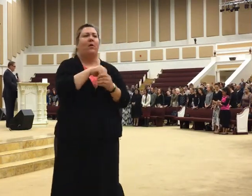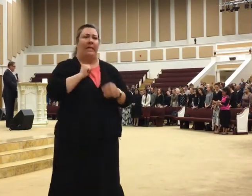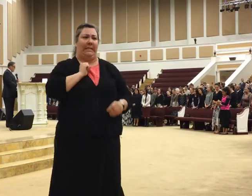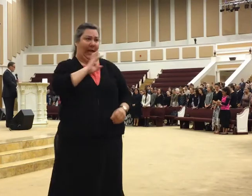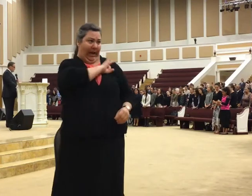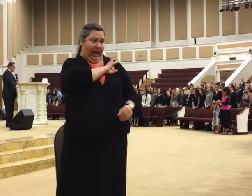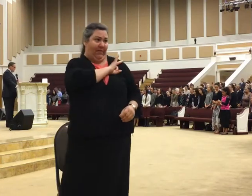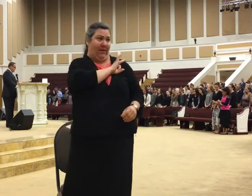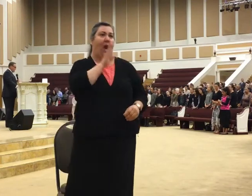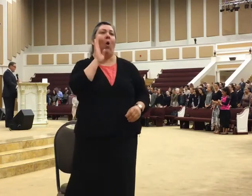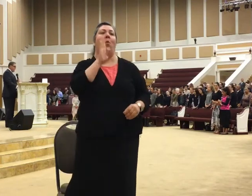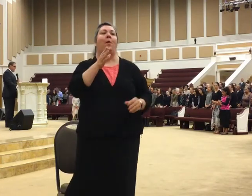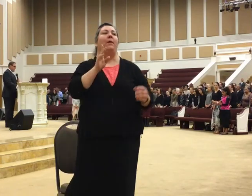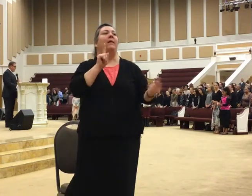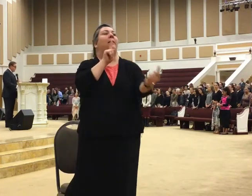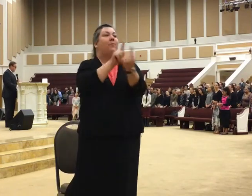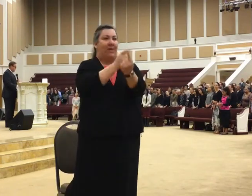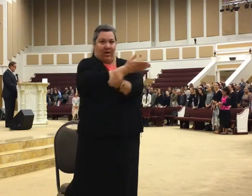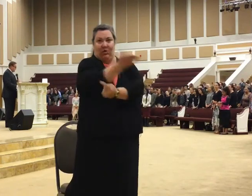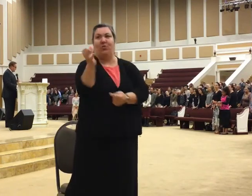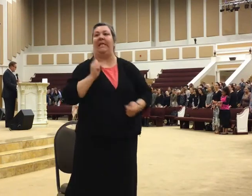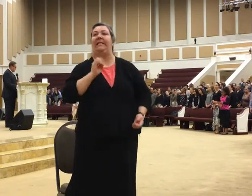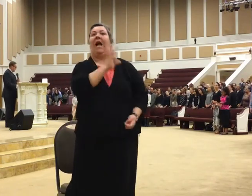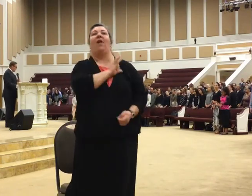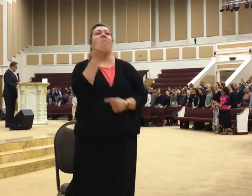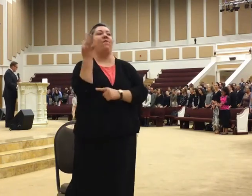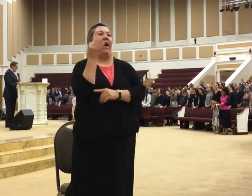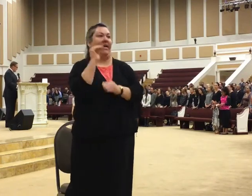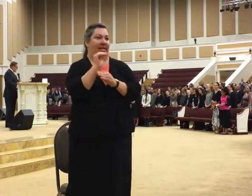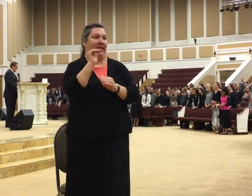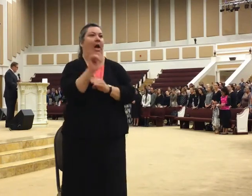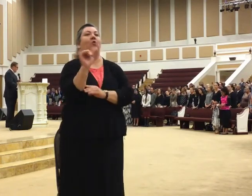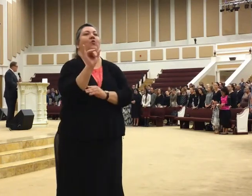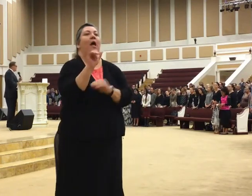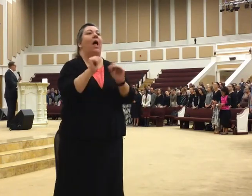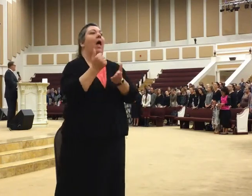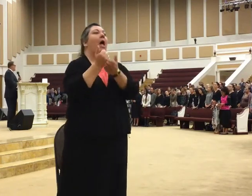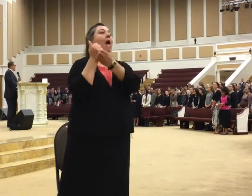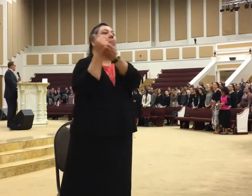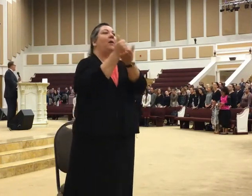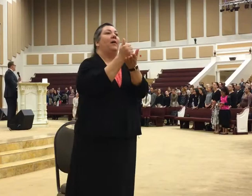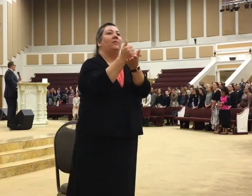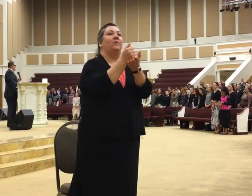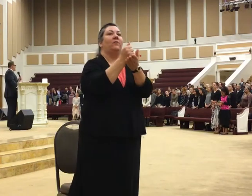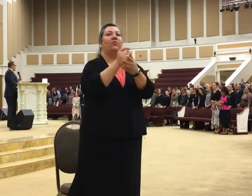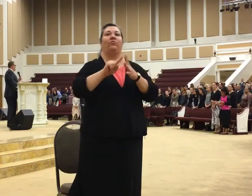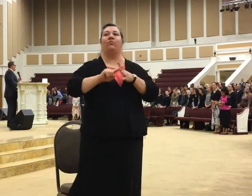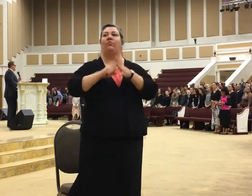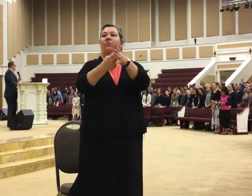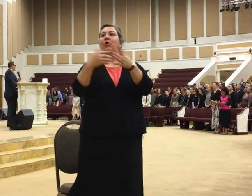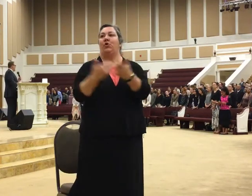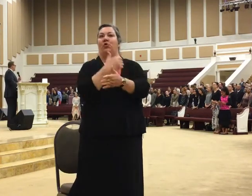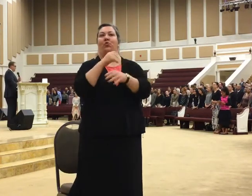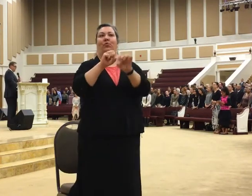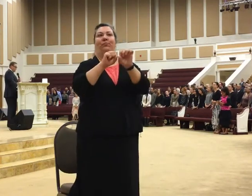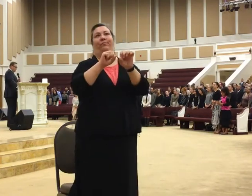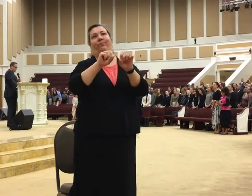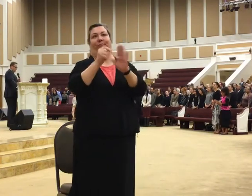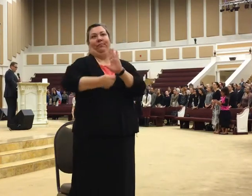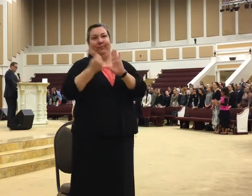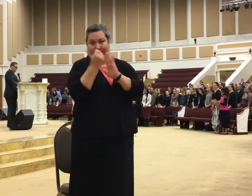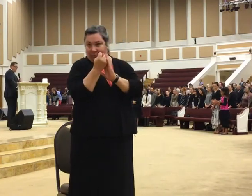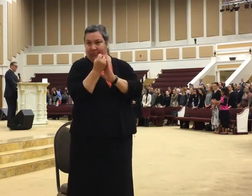staff, he's going to be greeting and speaking to you on Friday night as well, helping us launch into a new season beginning in 2018.